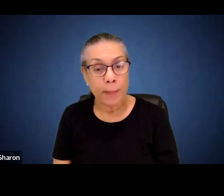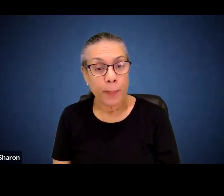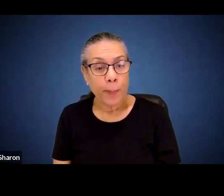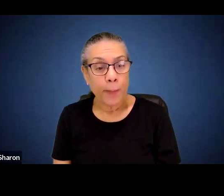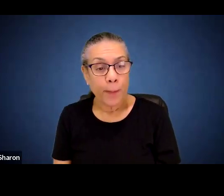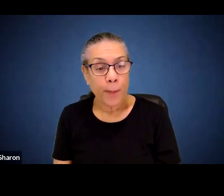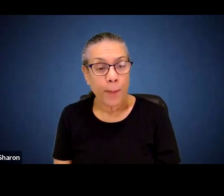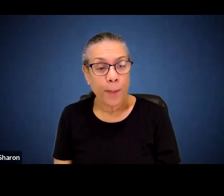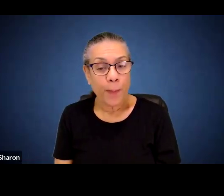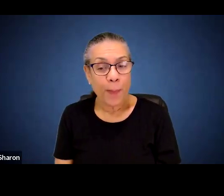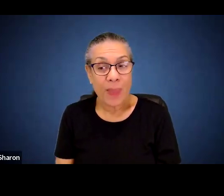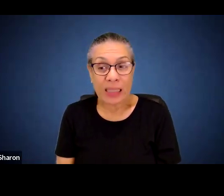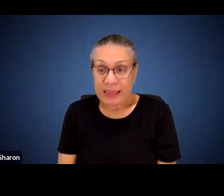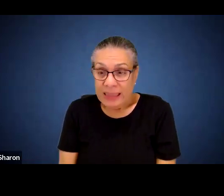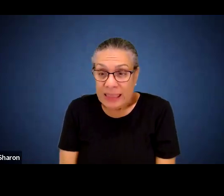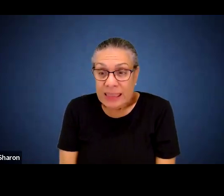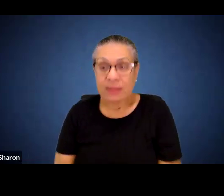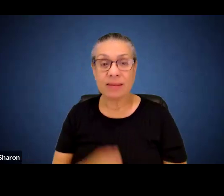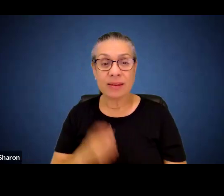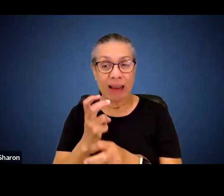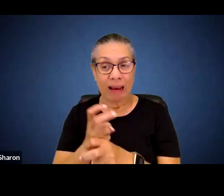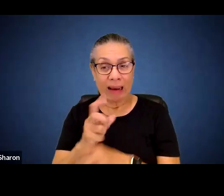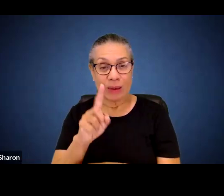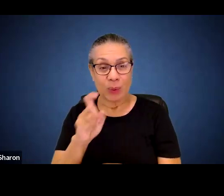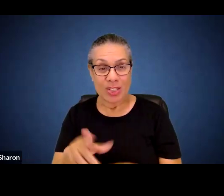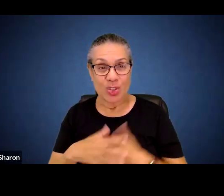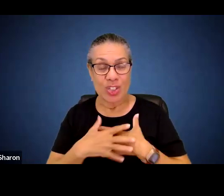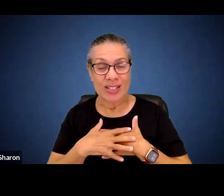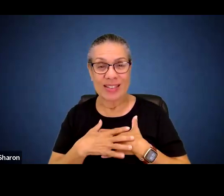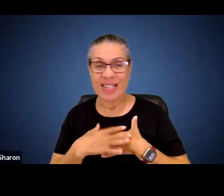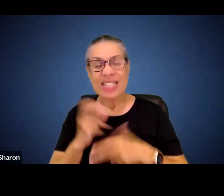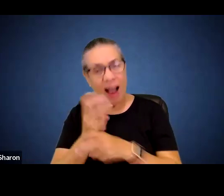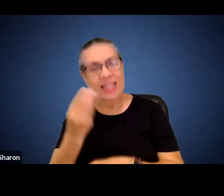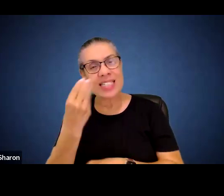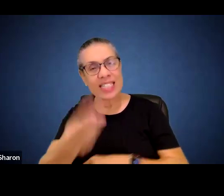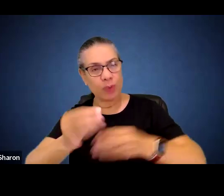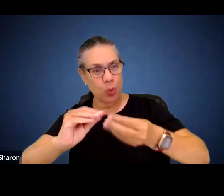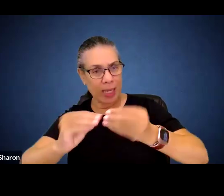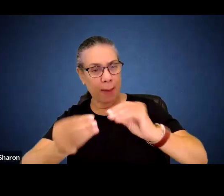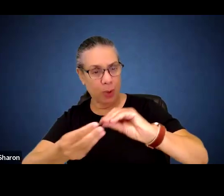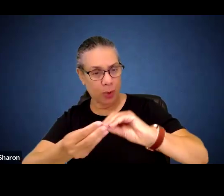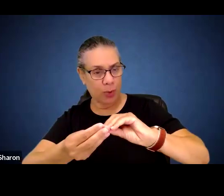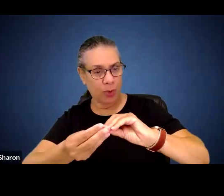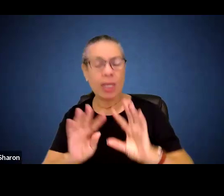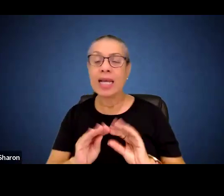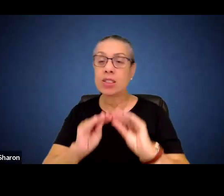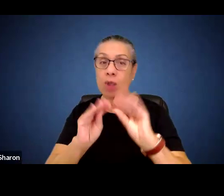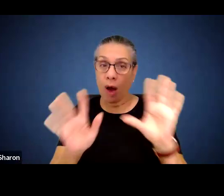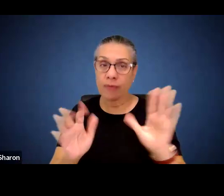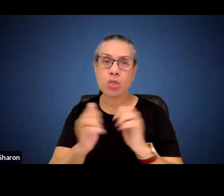That's a hard question to answer. It's to a give you data to question. give you a number. Yeah. Well, it's obvious in terms of